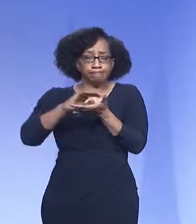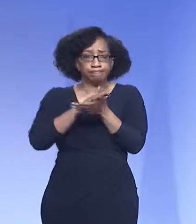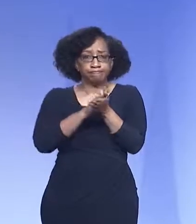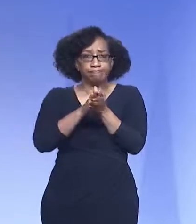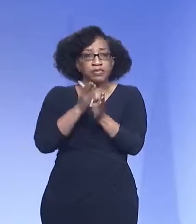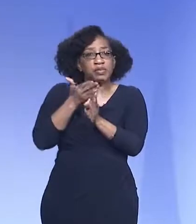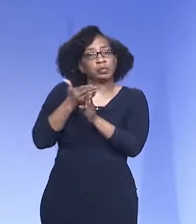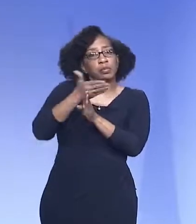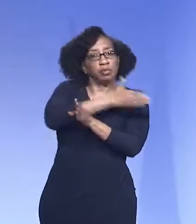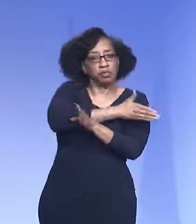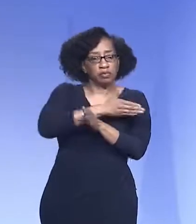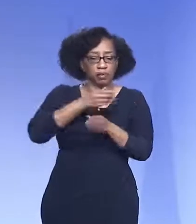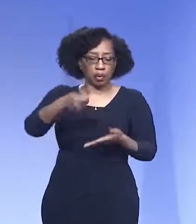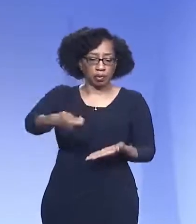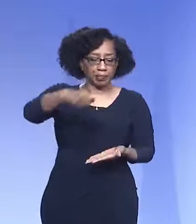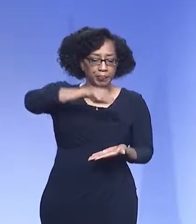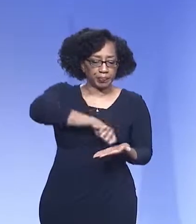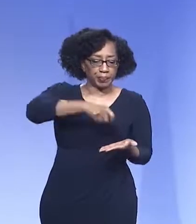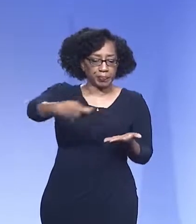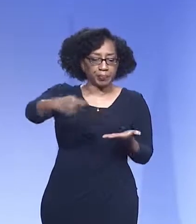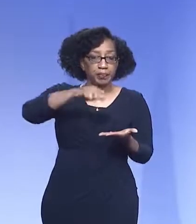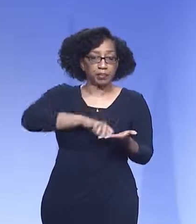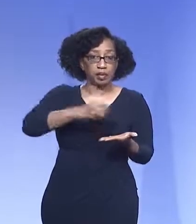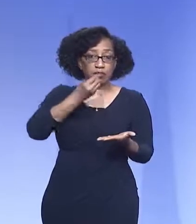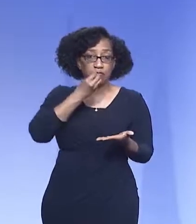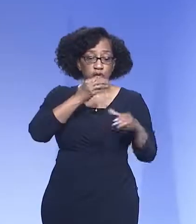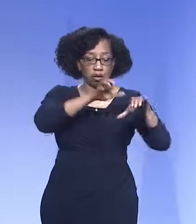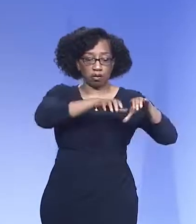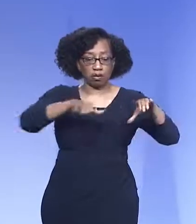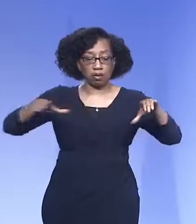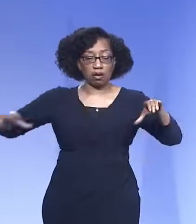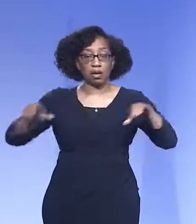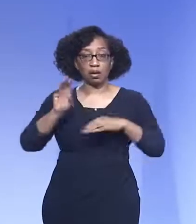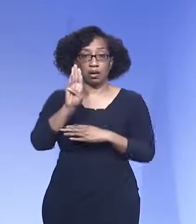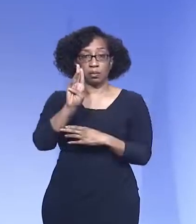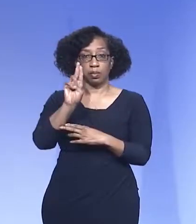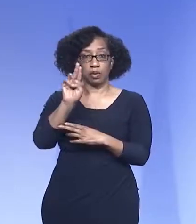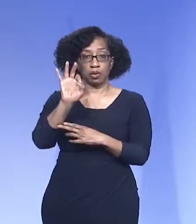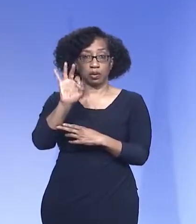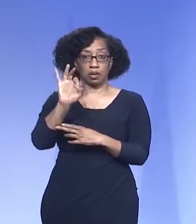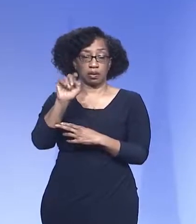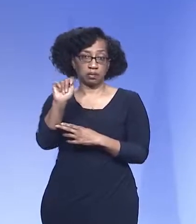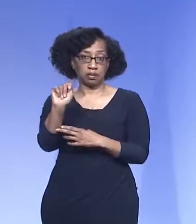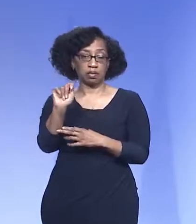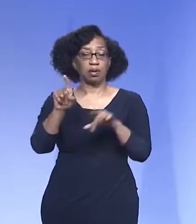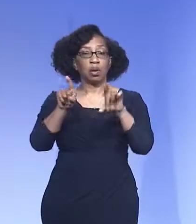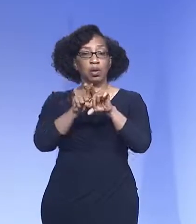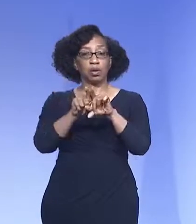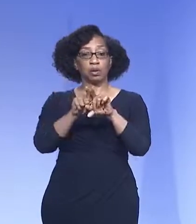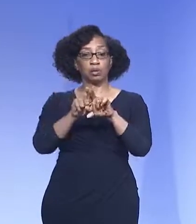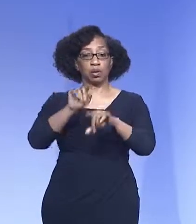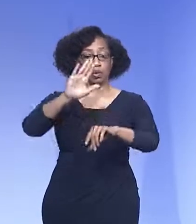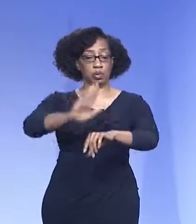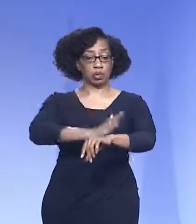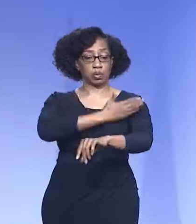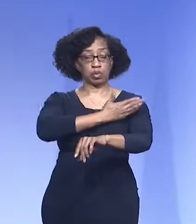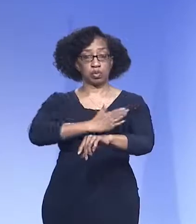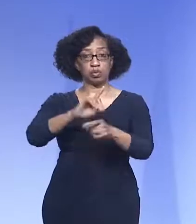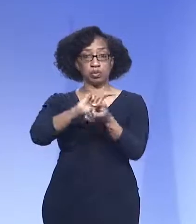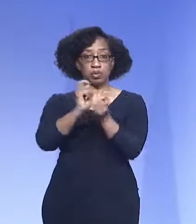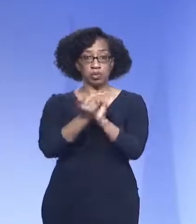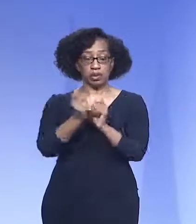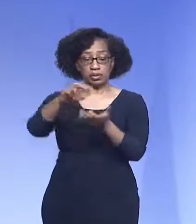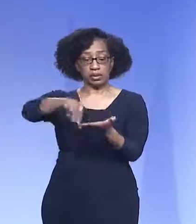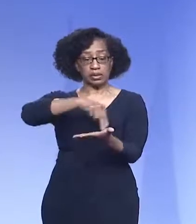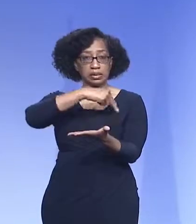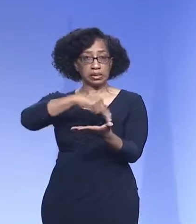the buffet. We also intend to make some changes that relates to music and